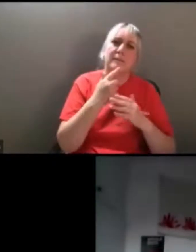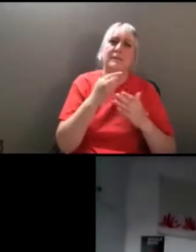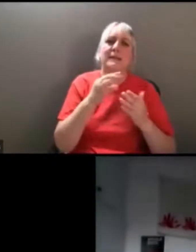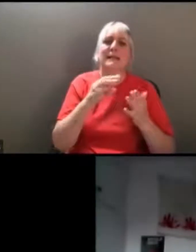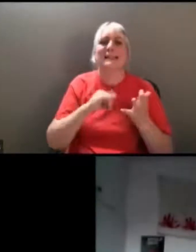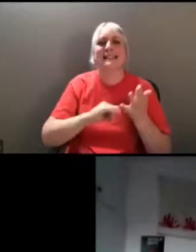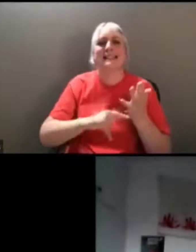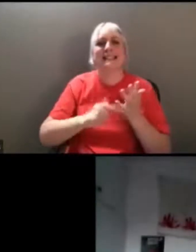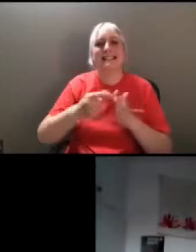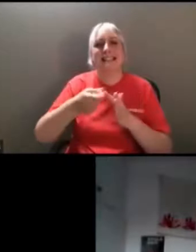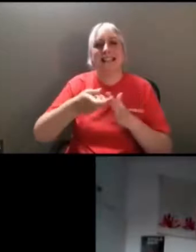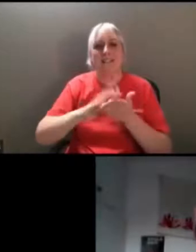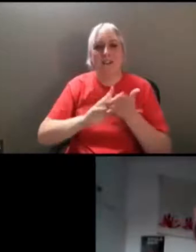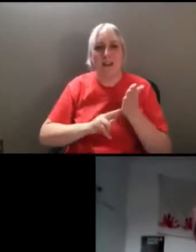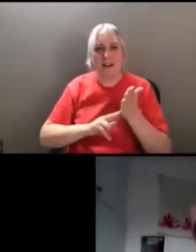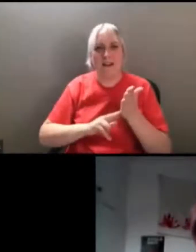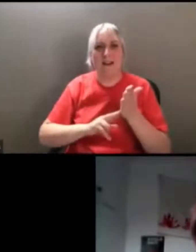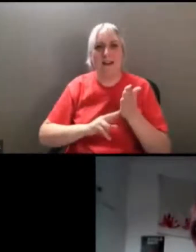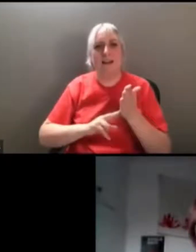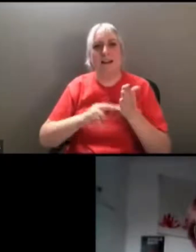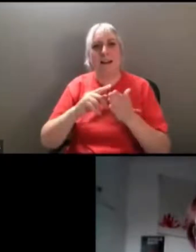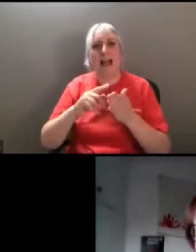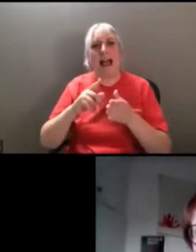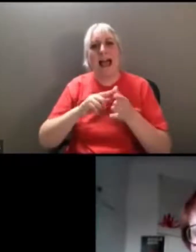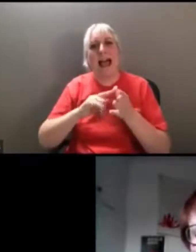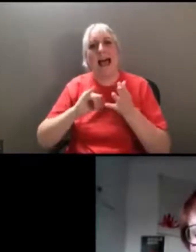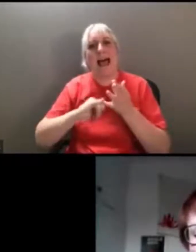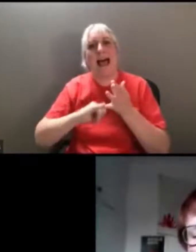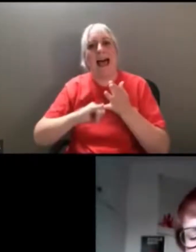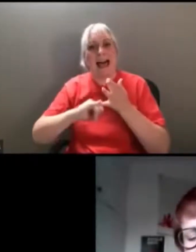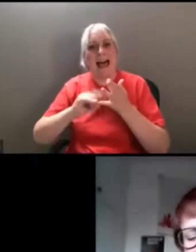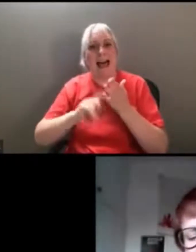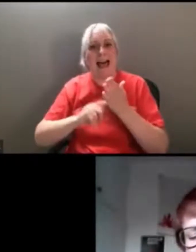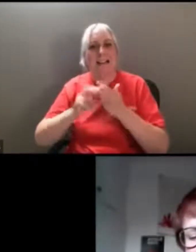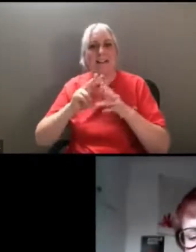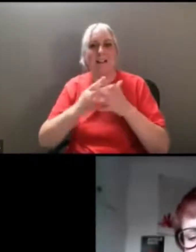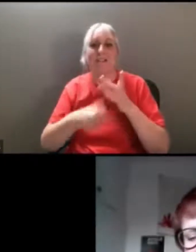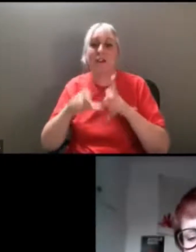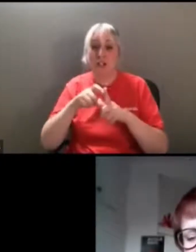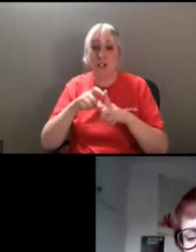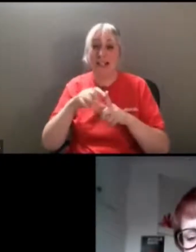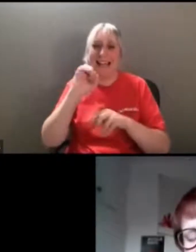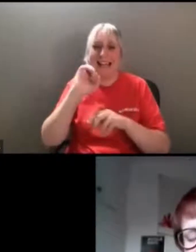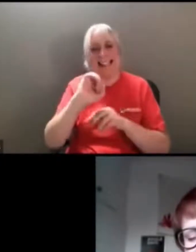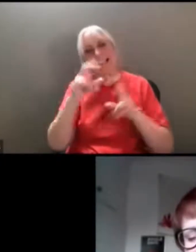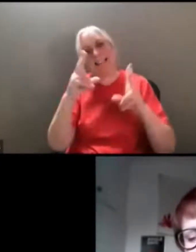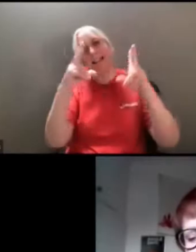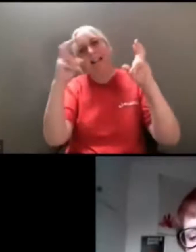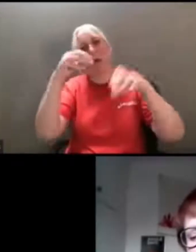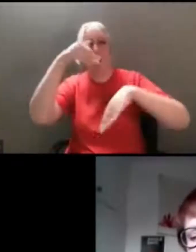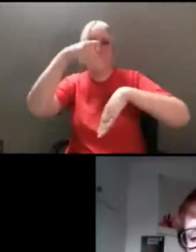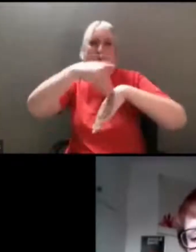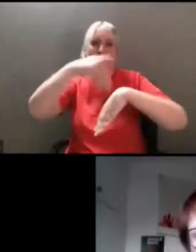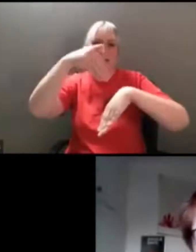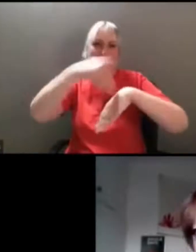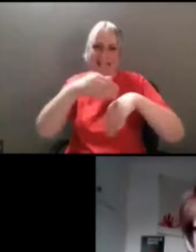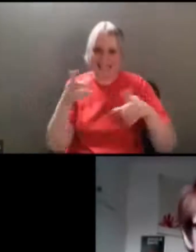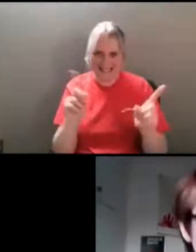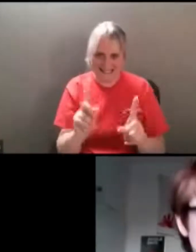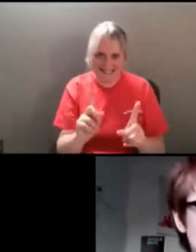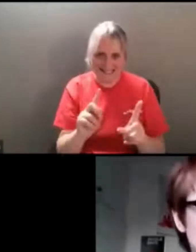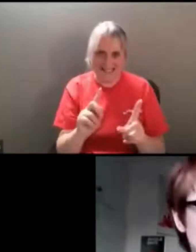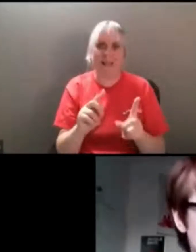Asselford, DPAC naughtiness? In inverted commas. So that's part one of the question. And the second part